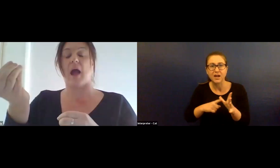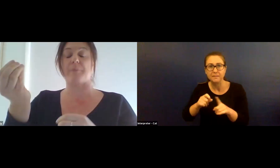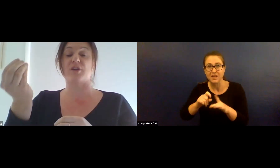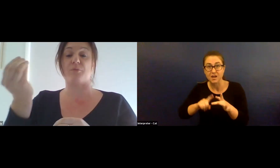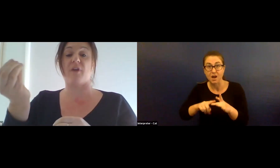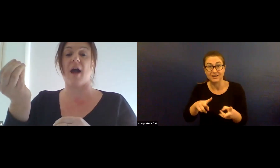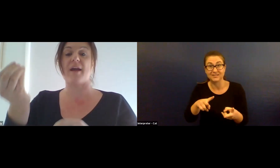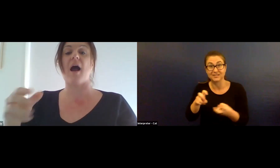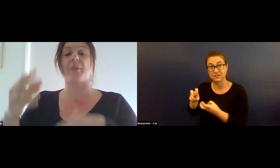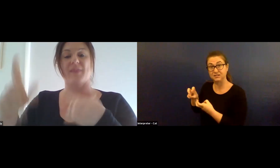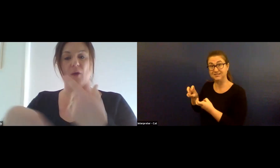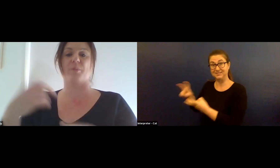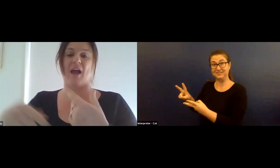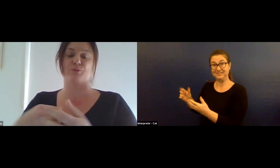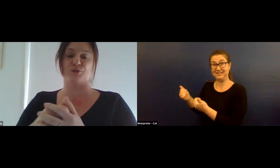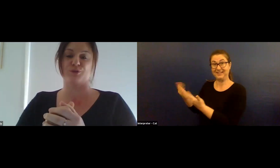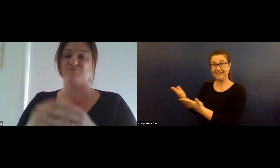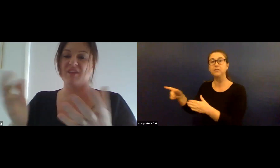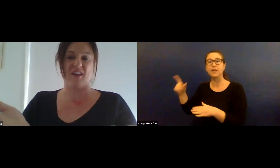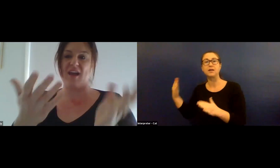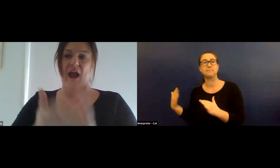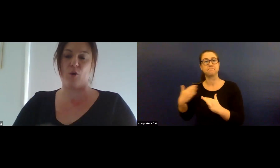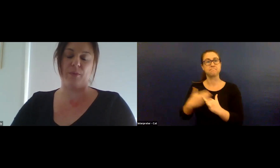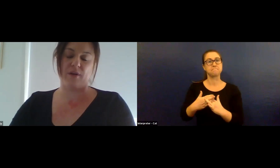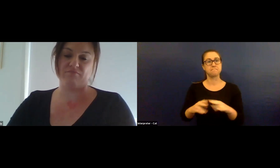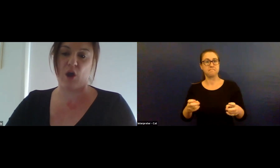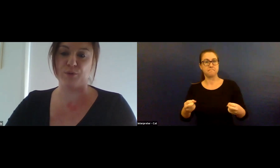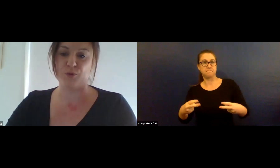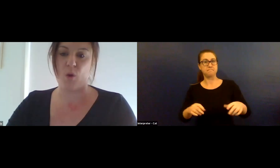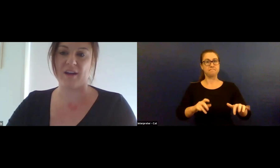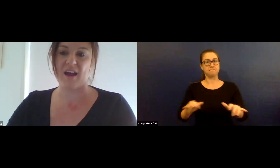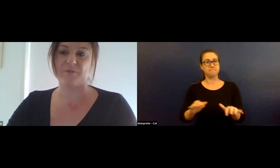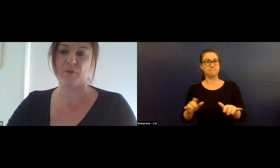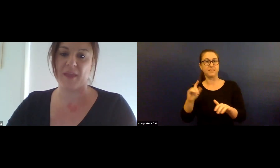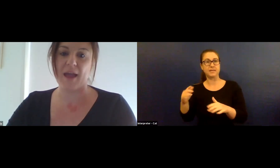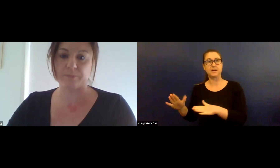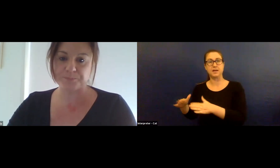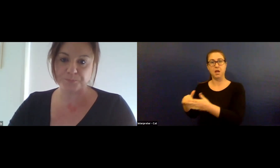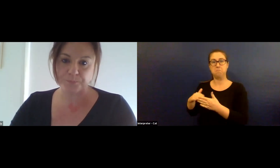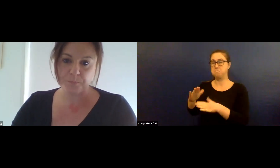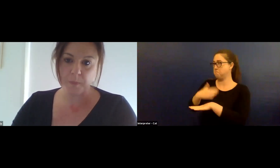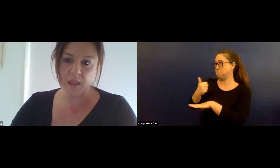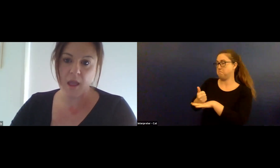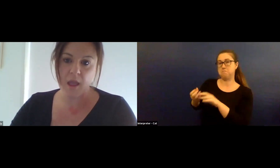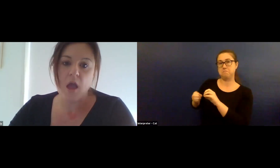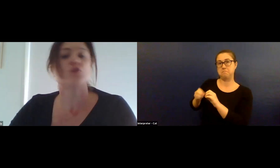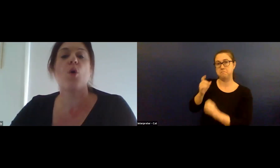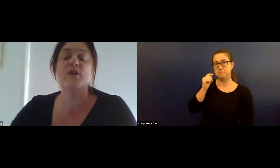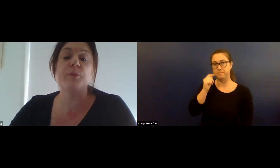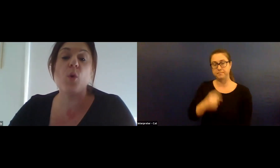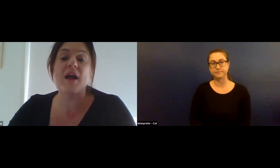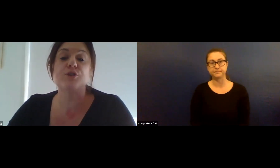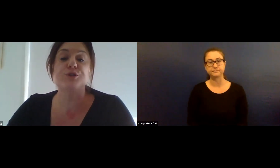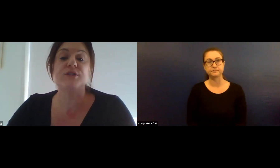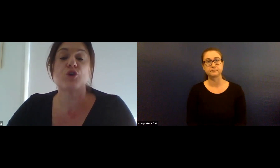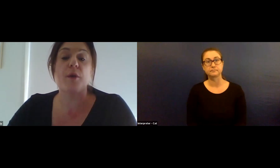to the captioner provider, and then they will be able to help you organize it from there. So when